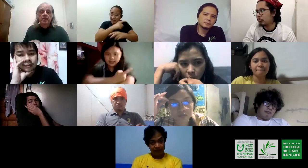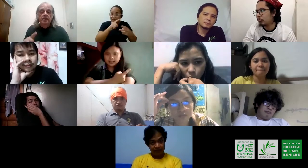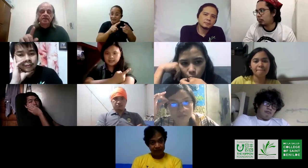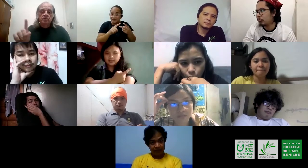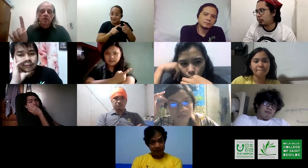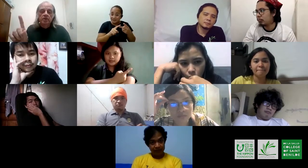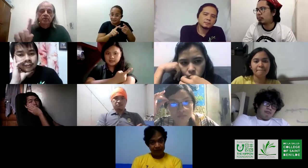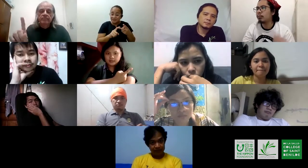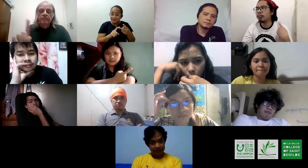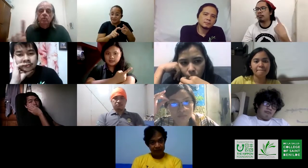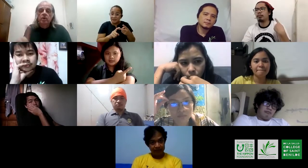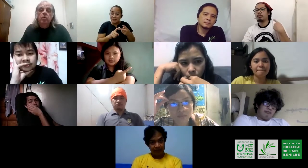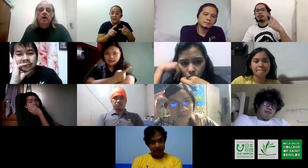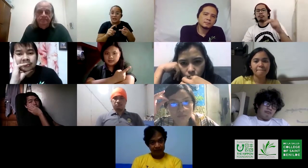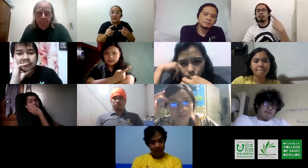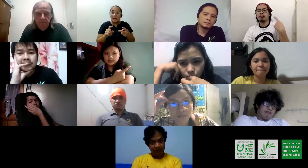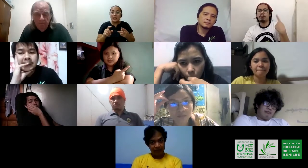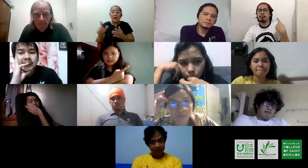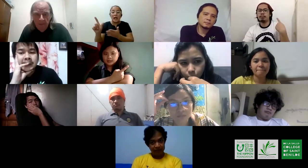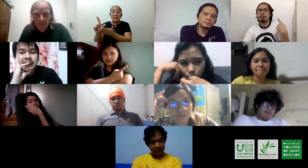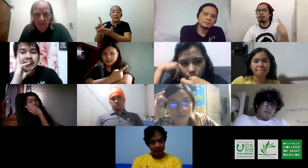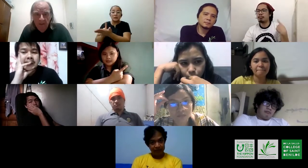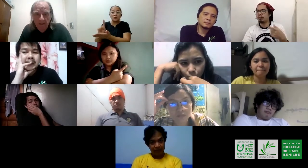And then in lesson 1, you have the word what.